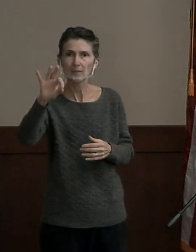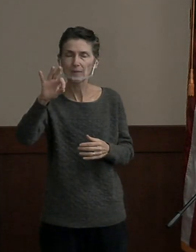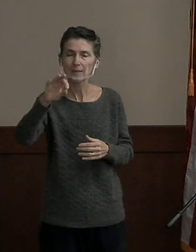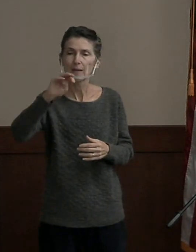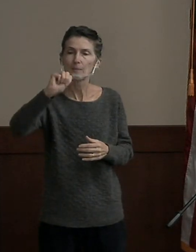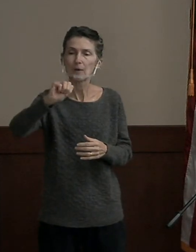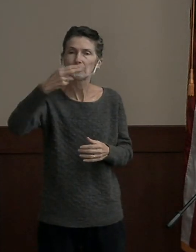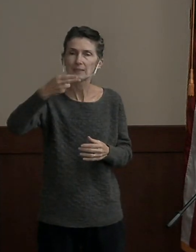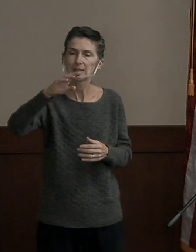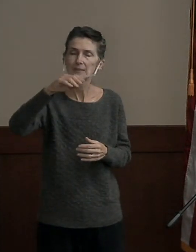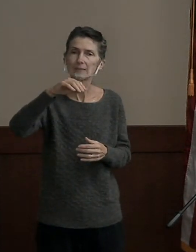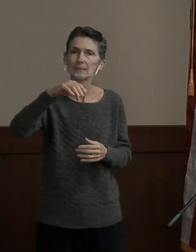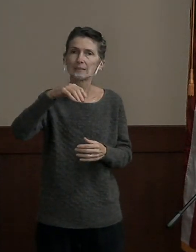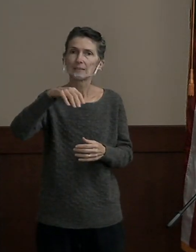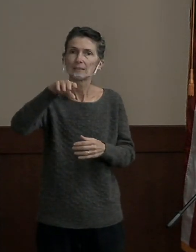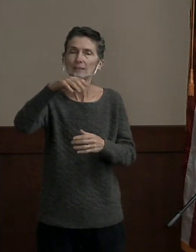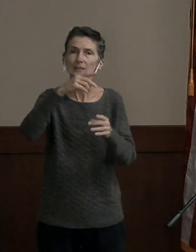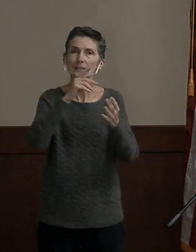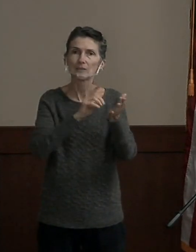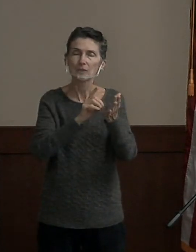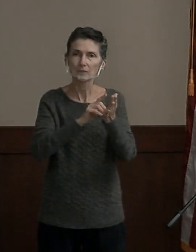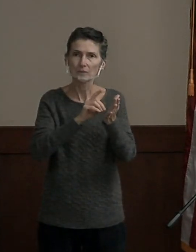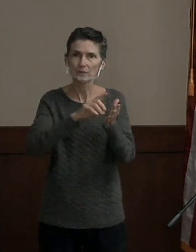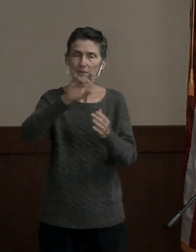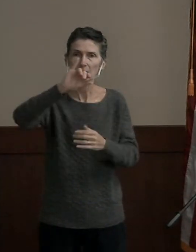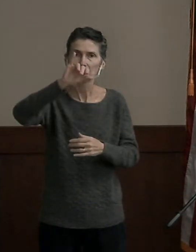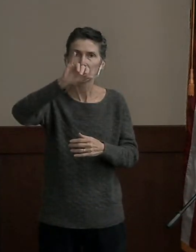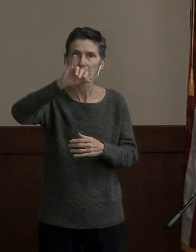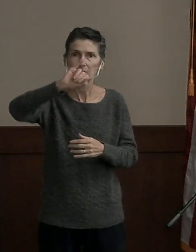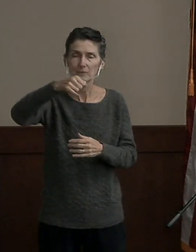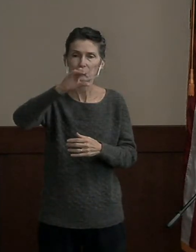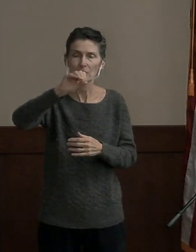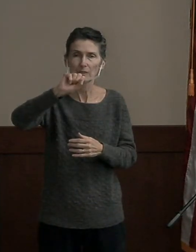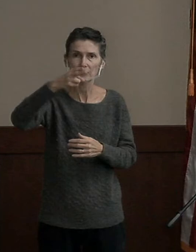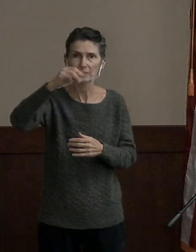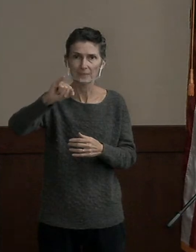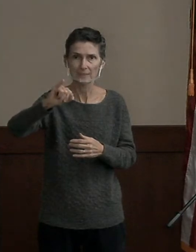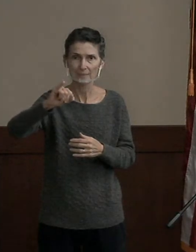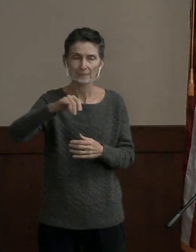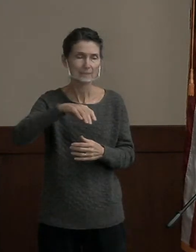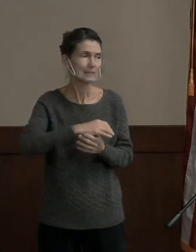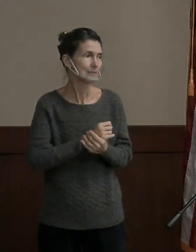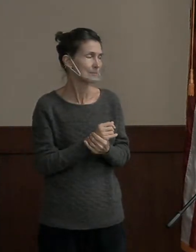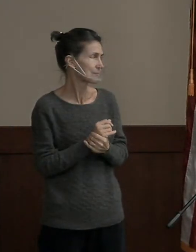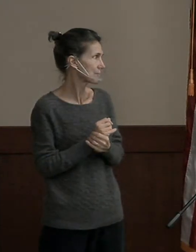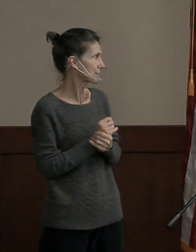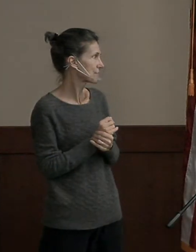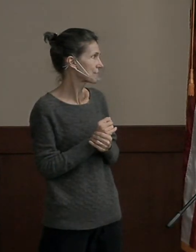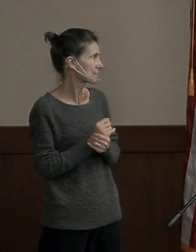Meredith Health, Dr. Malik Joshi, to the podium. Malik?